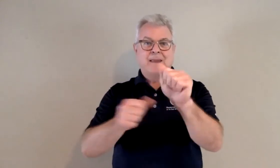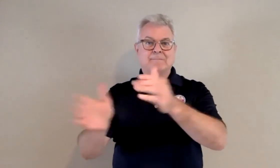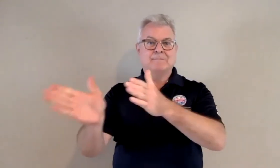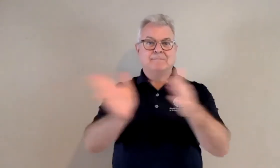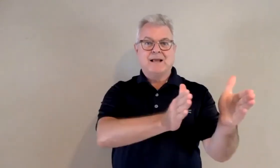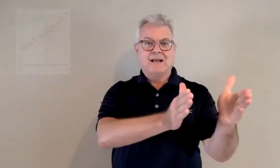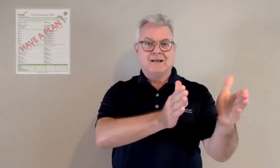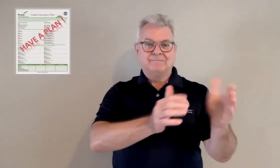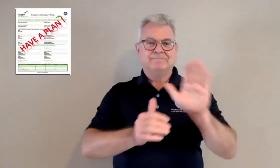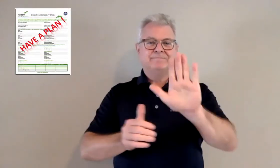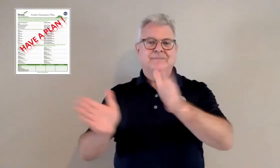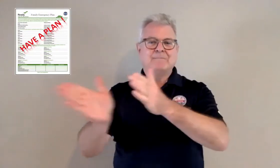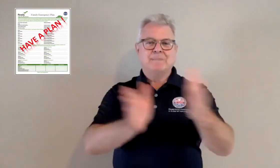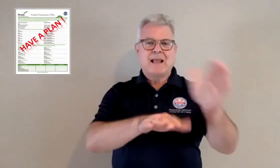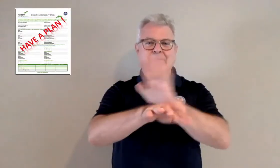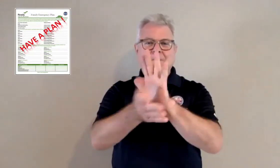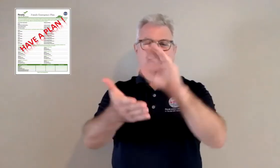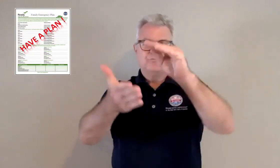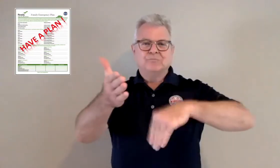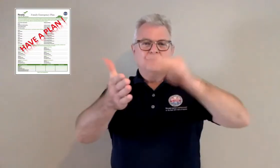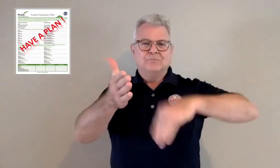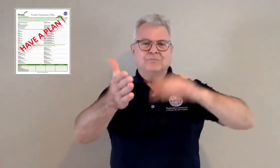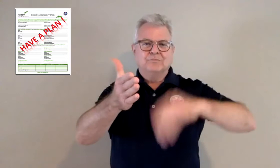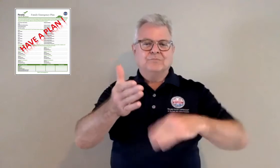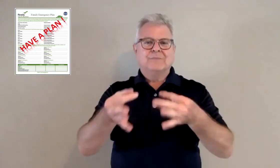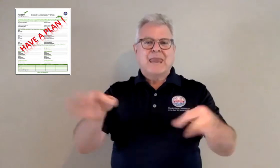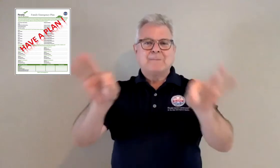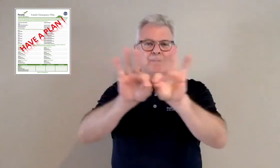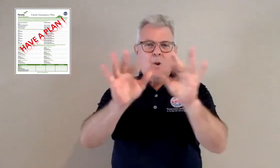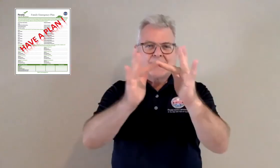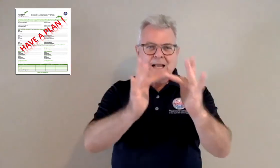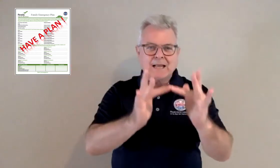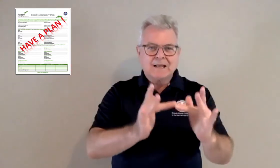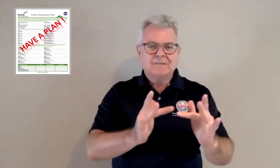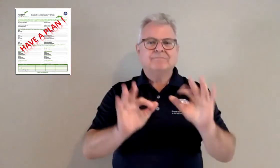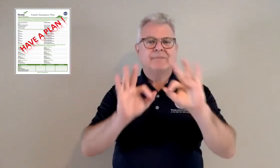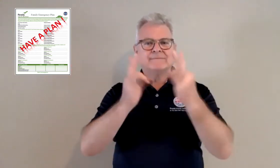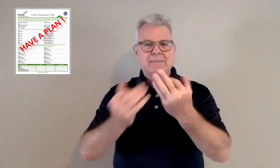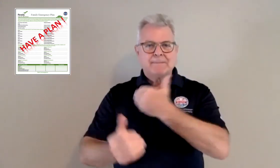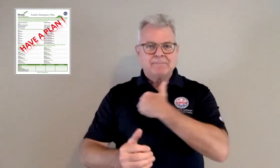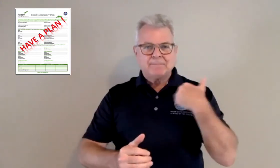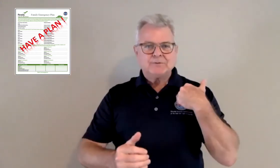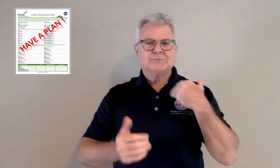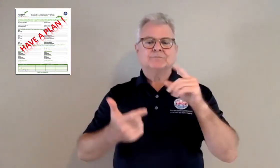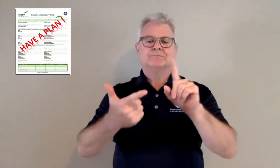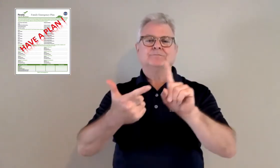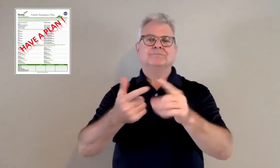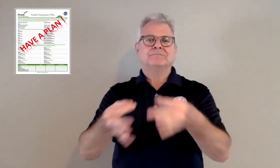So after you've made an emergency plan and you've filled out the paperwork with important contact information,